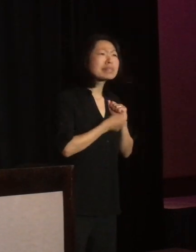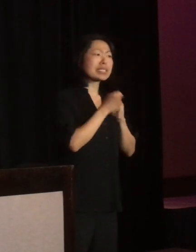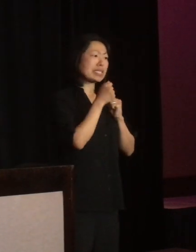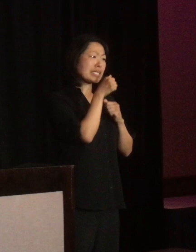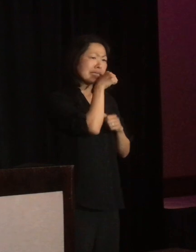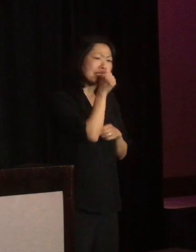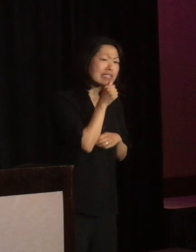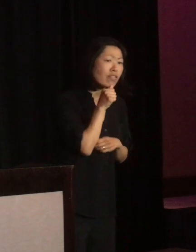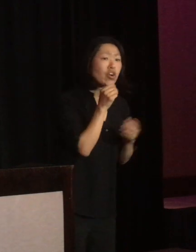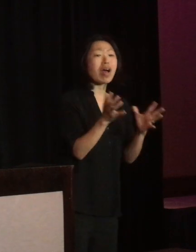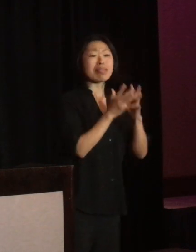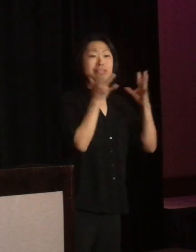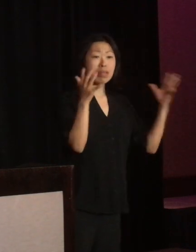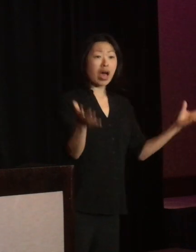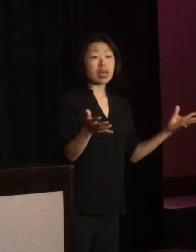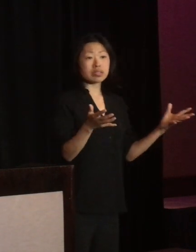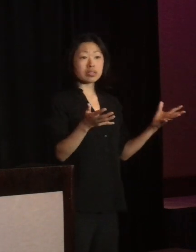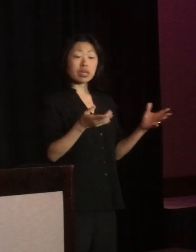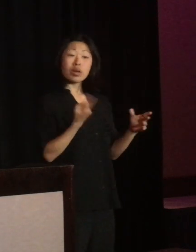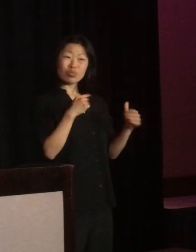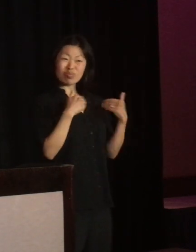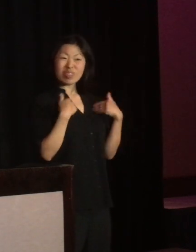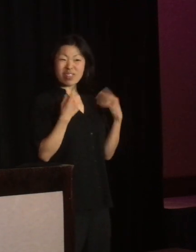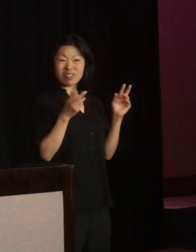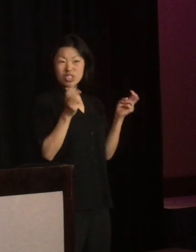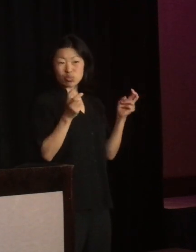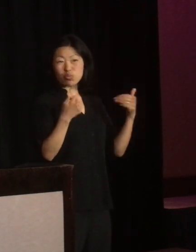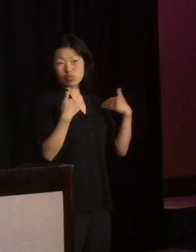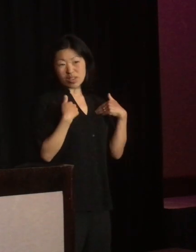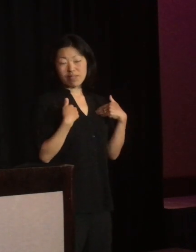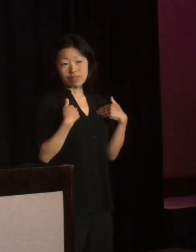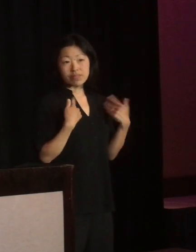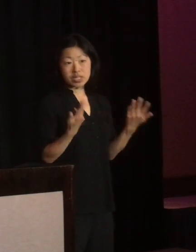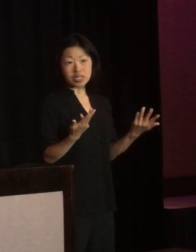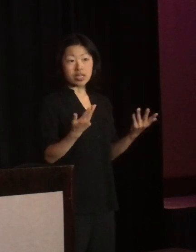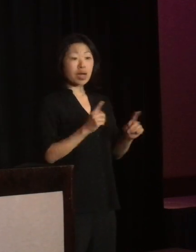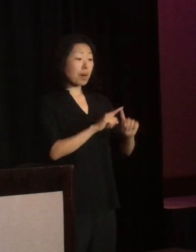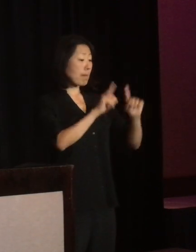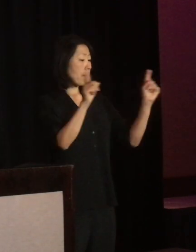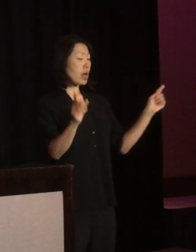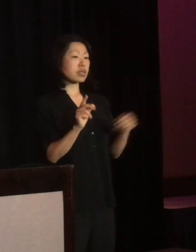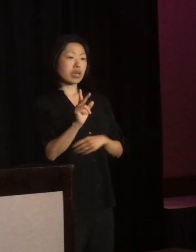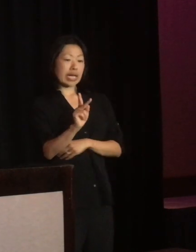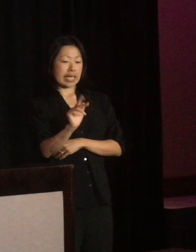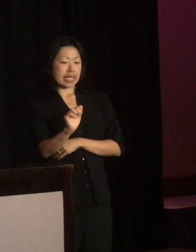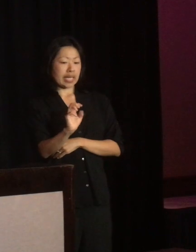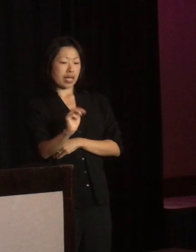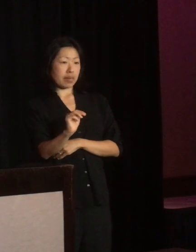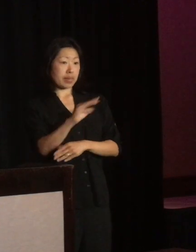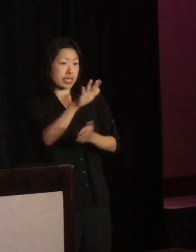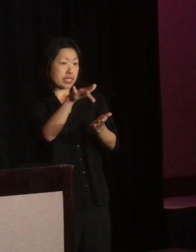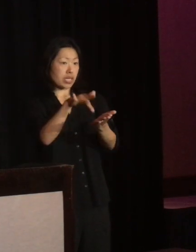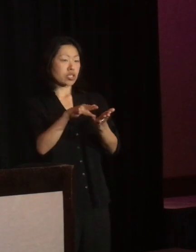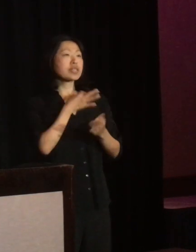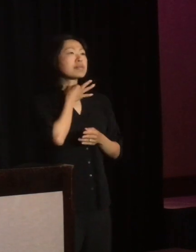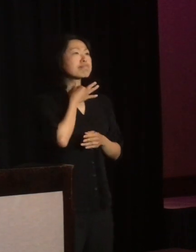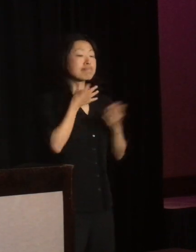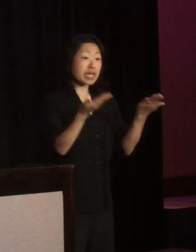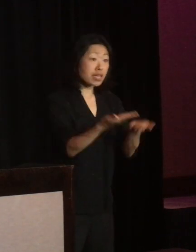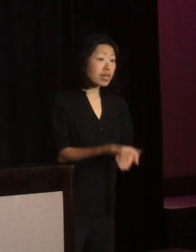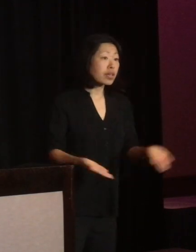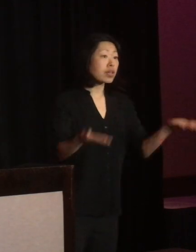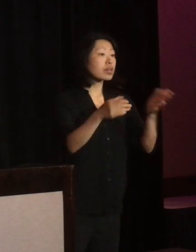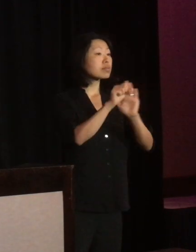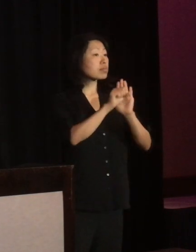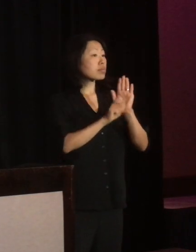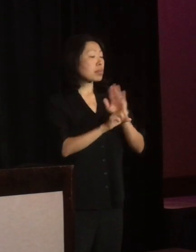that we aren't and we don't have issues, we do. But CAM Center wanted to know, here in Minnesota, we have this large group